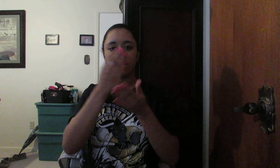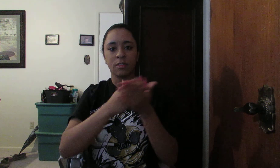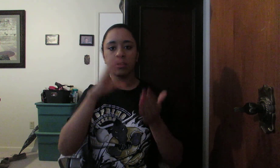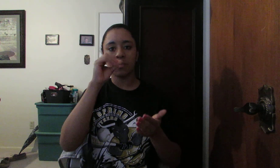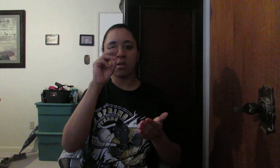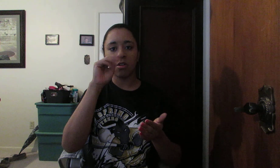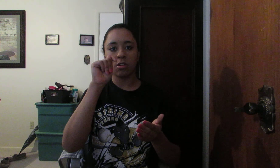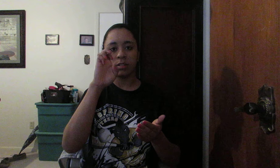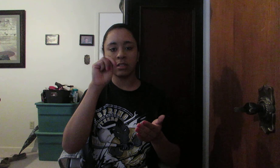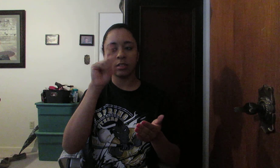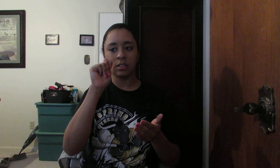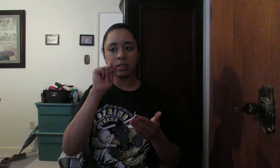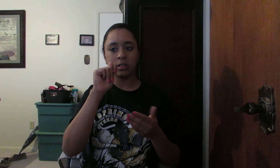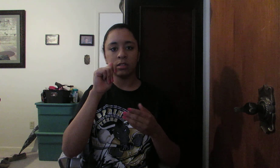tell you exactly how we're going to,